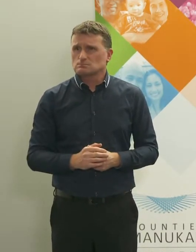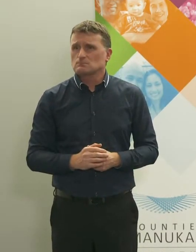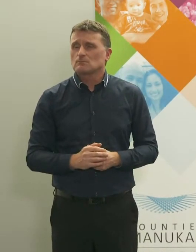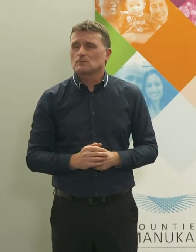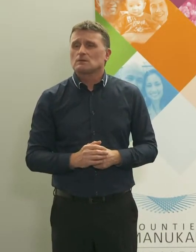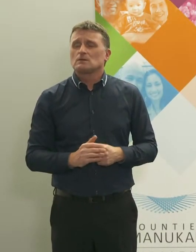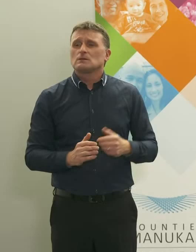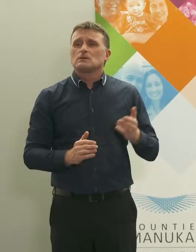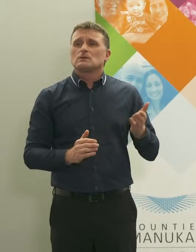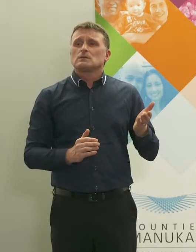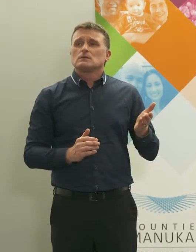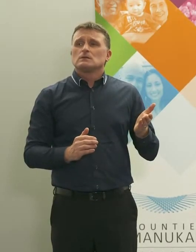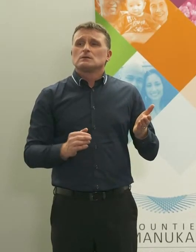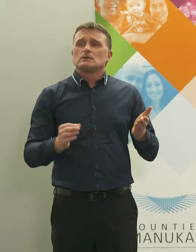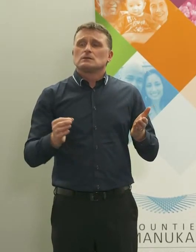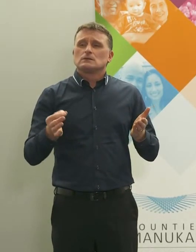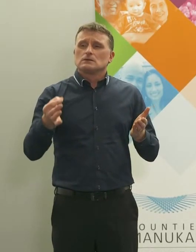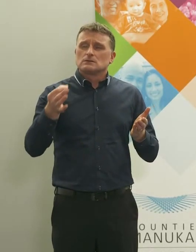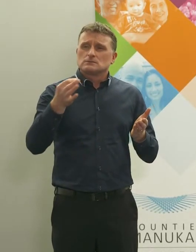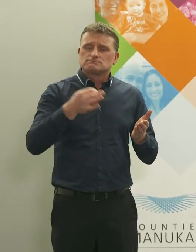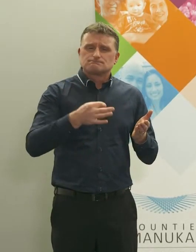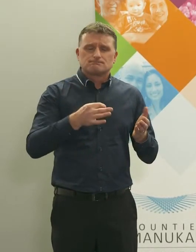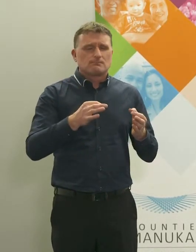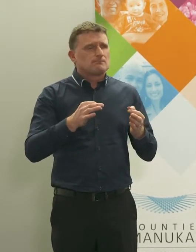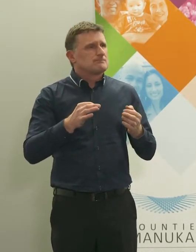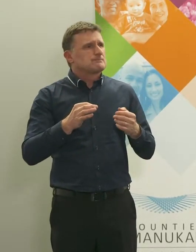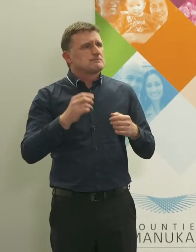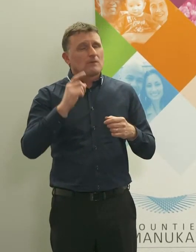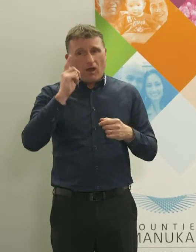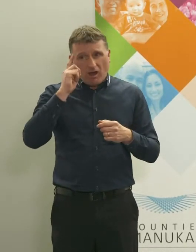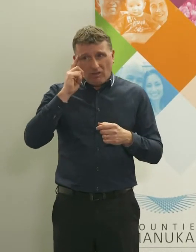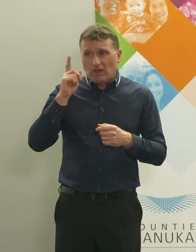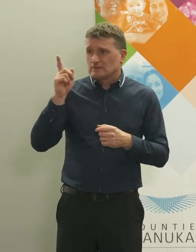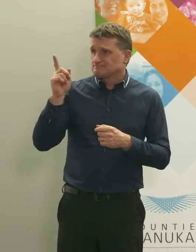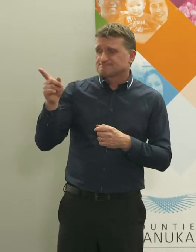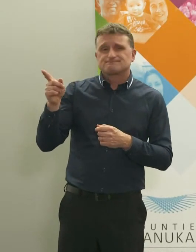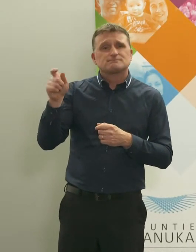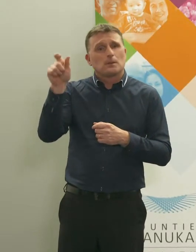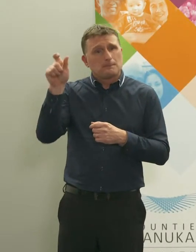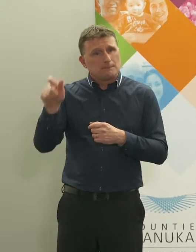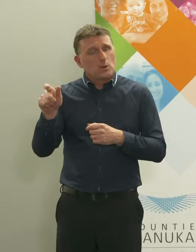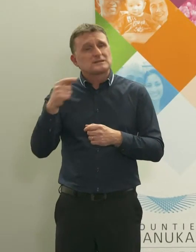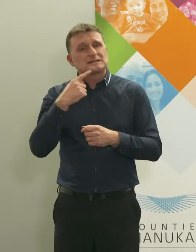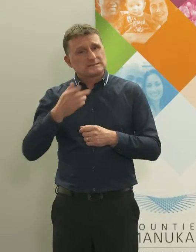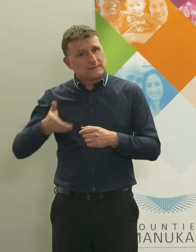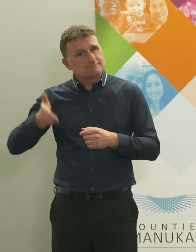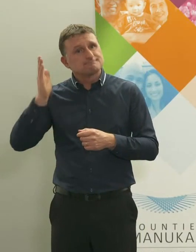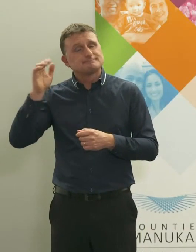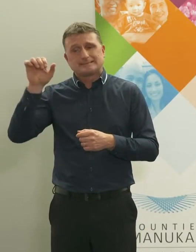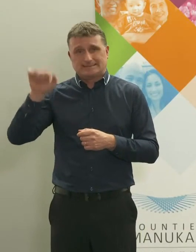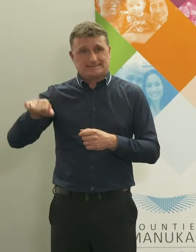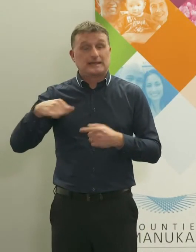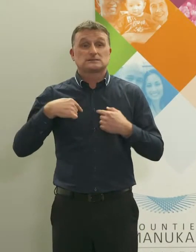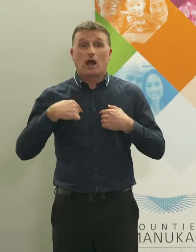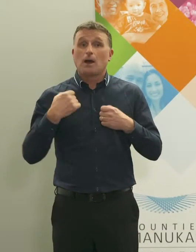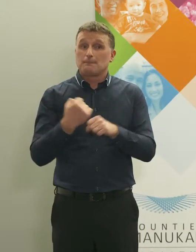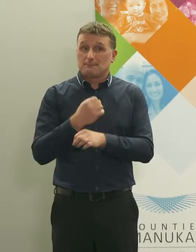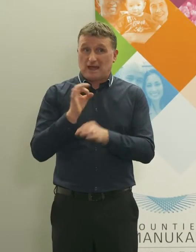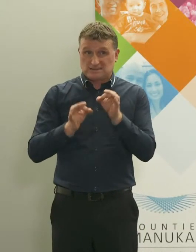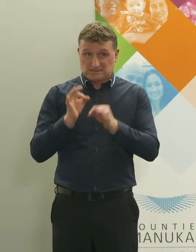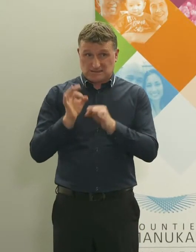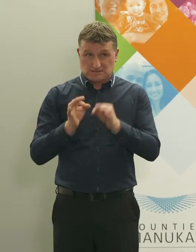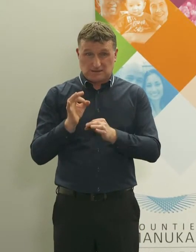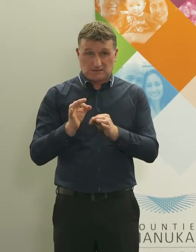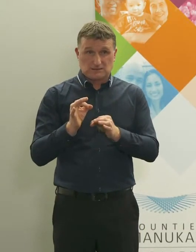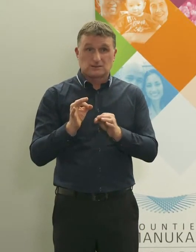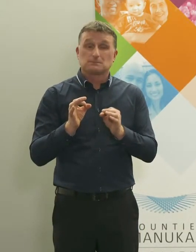that future? No, look, I mean, I think ultimately he's fronted up and owned the decision that was taken. I think it's very clear to everybody exactly how